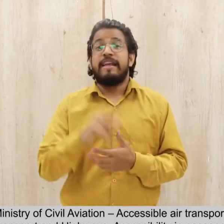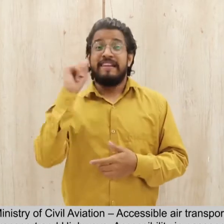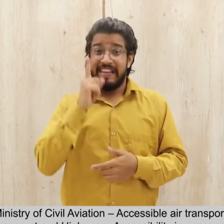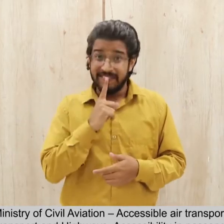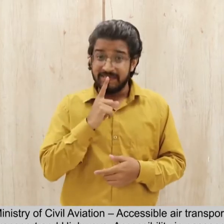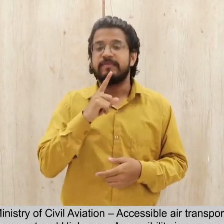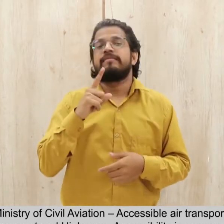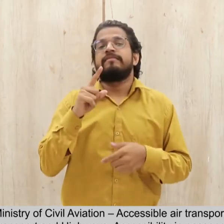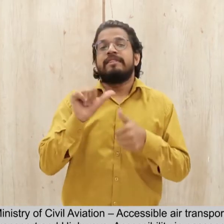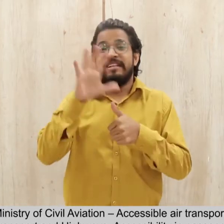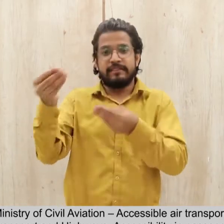Accessible air transport.